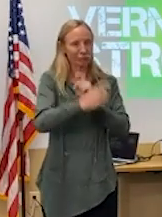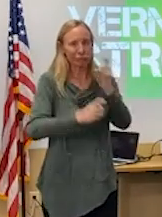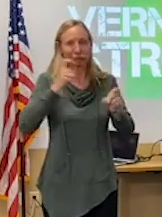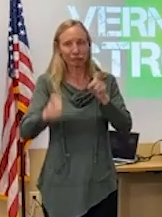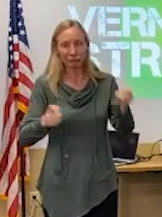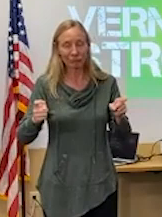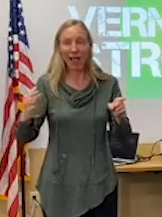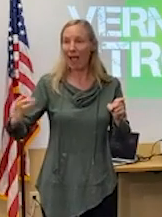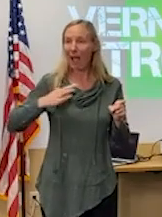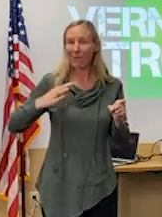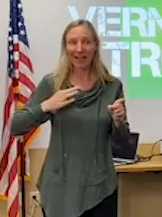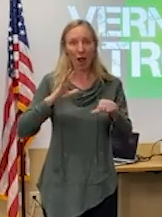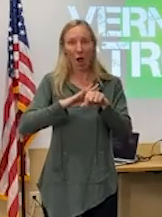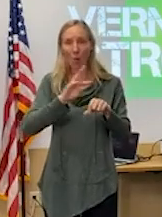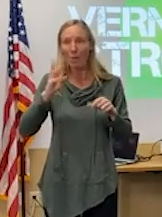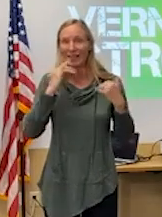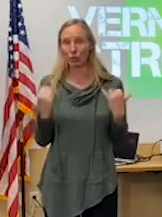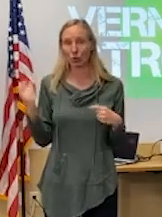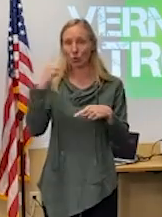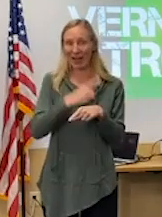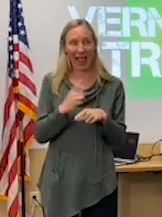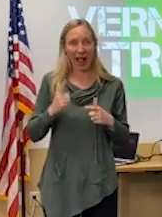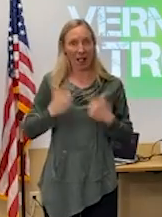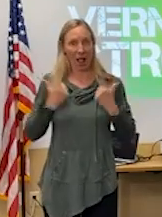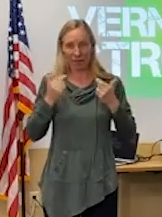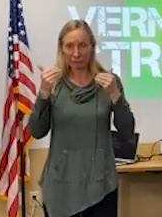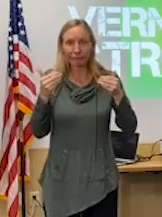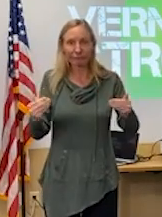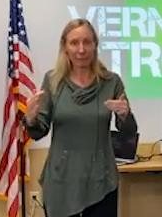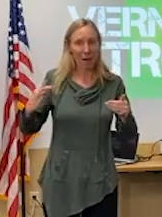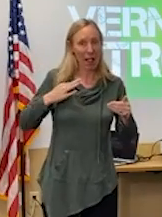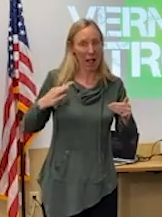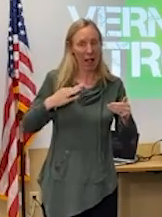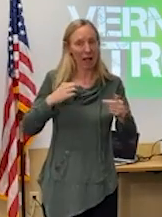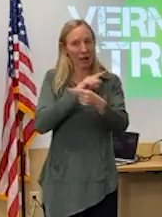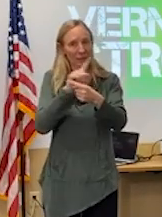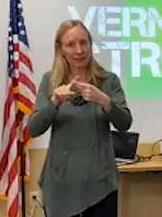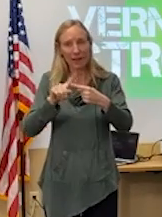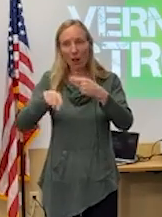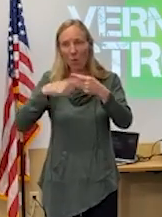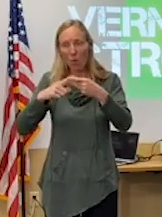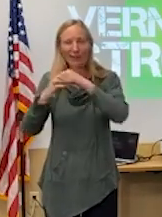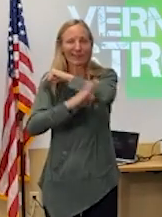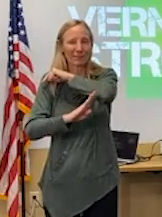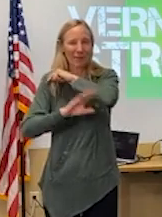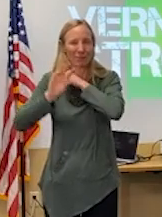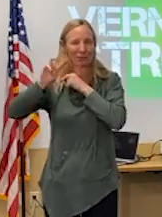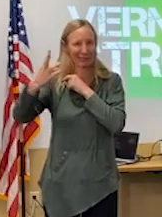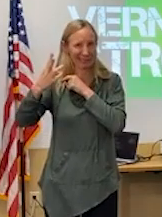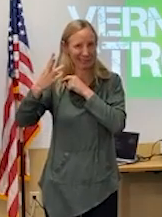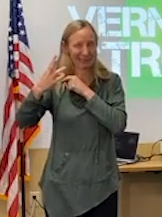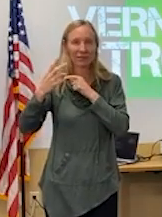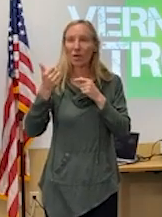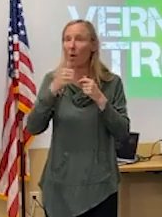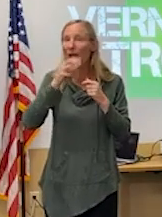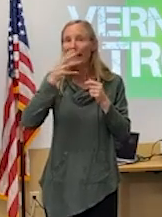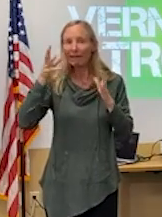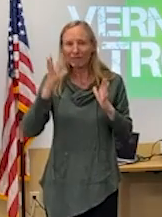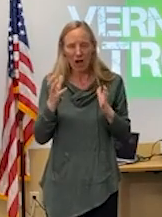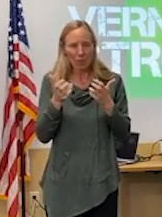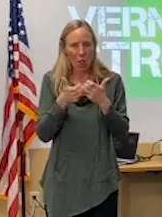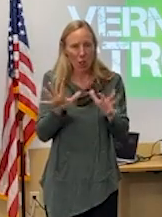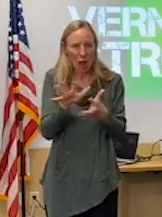today. The deadline and for the final applications is September 6th. Really to support farms that have lost crops, that have